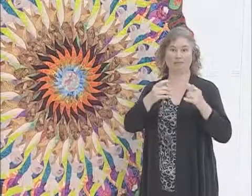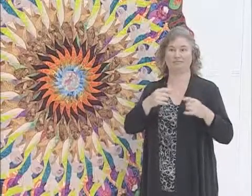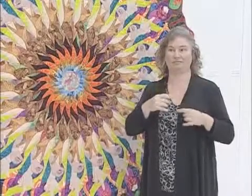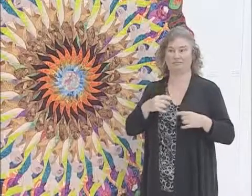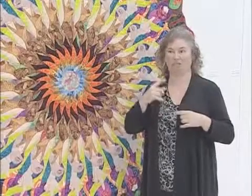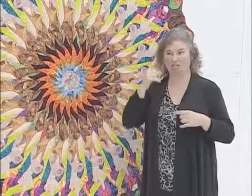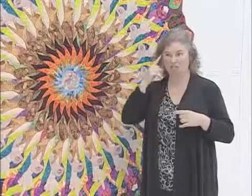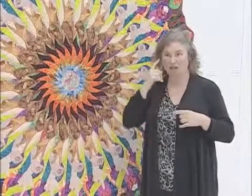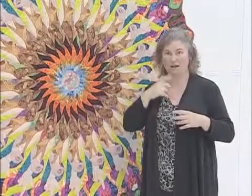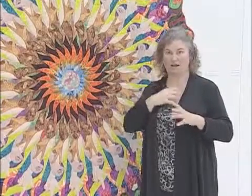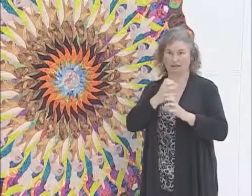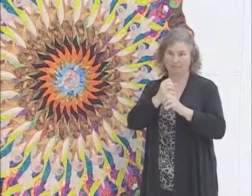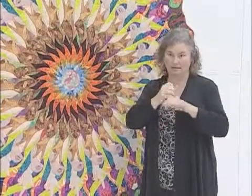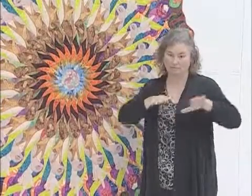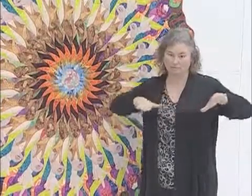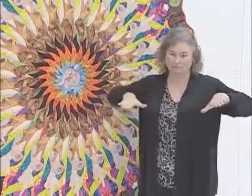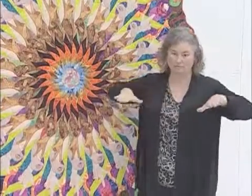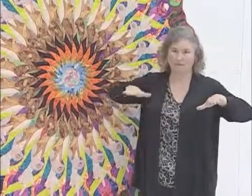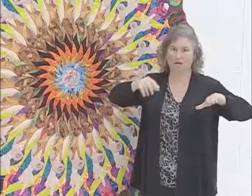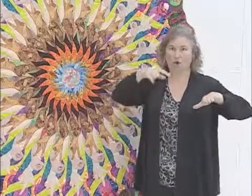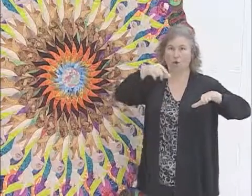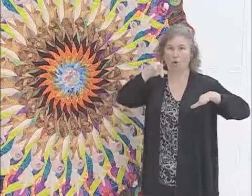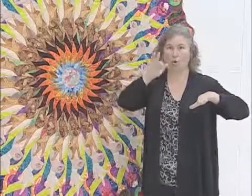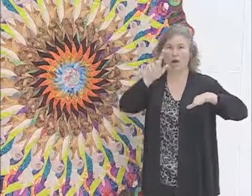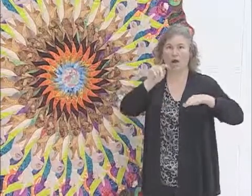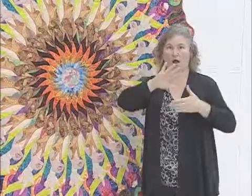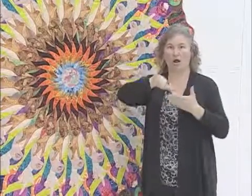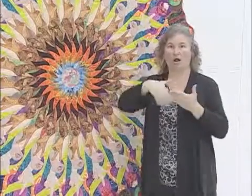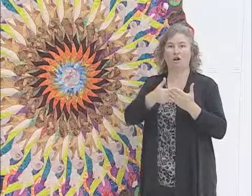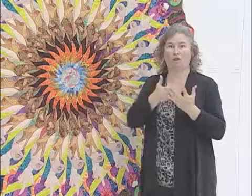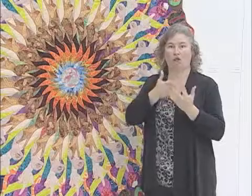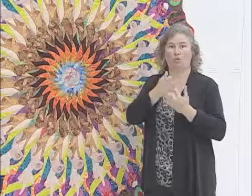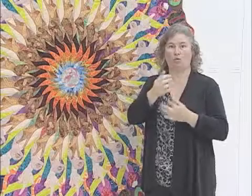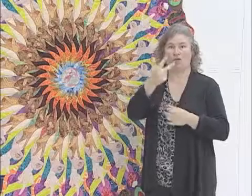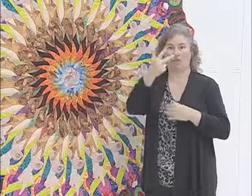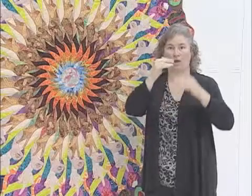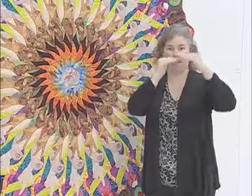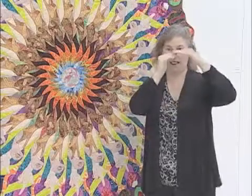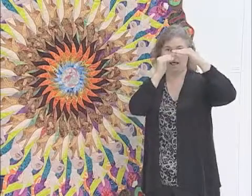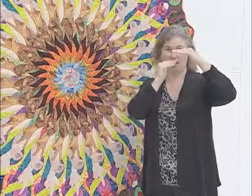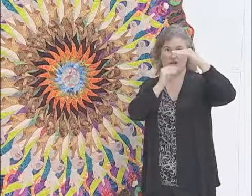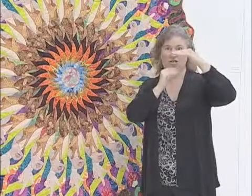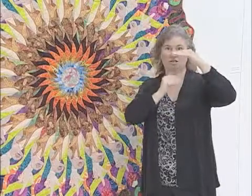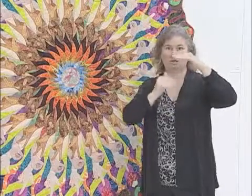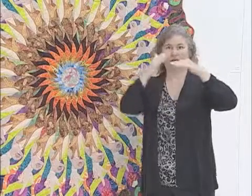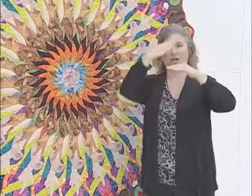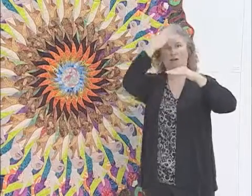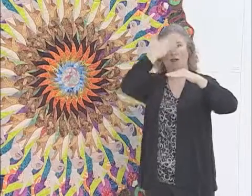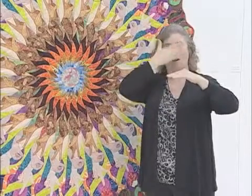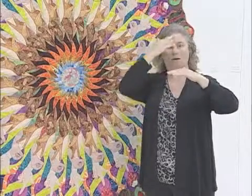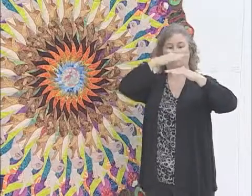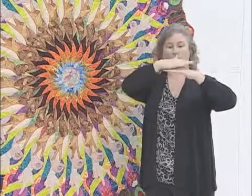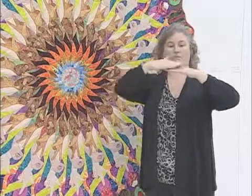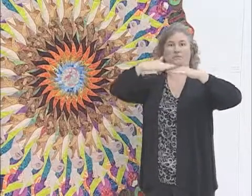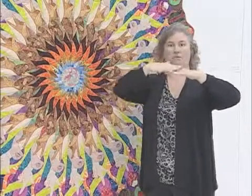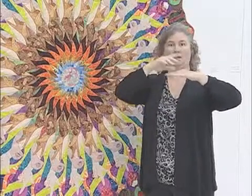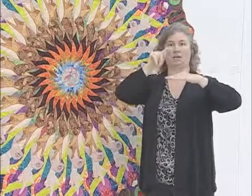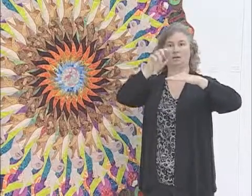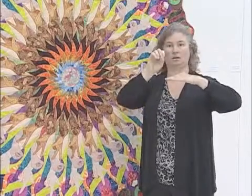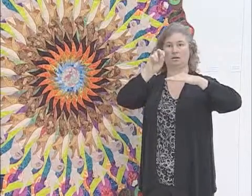Well, people often comment when they see this, "Oh man, you did all 3 layers of this huge round quilt at the same